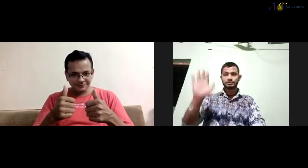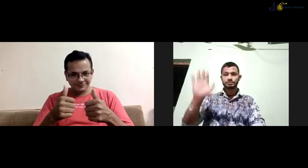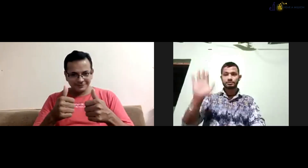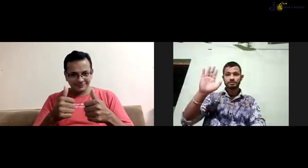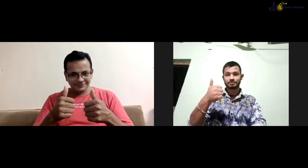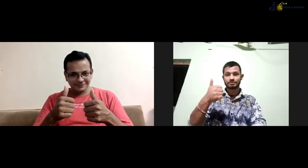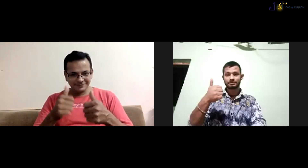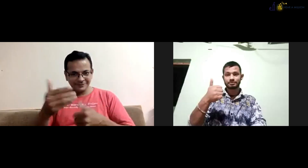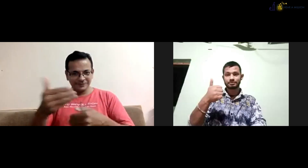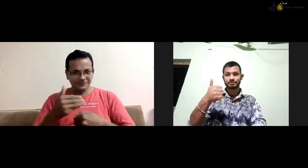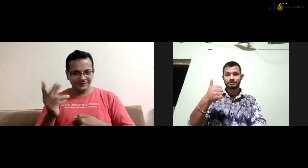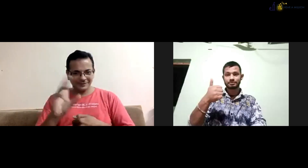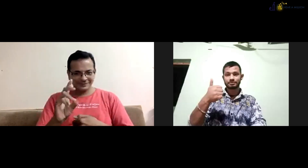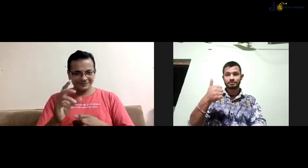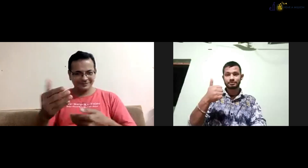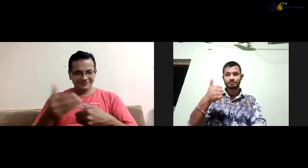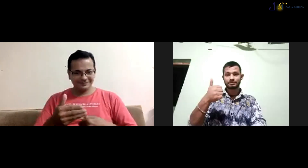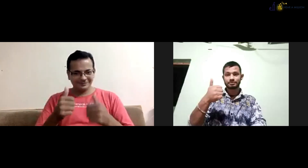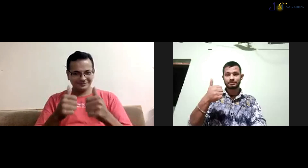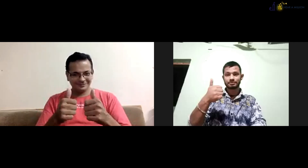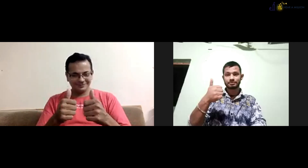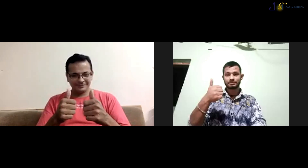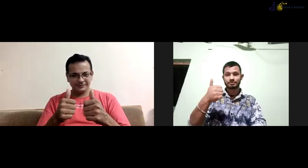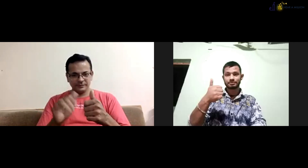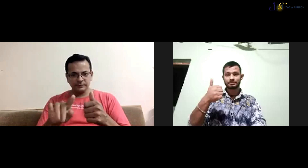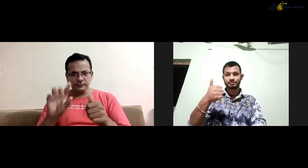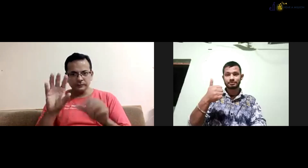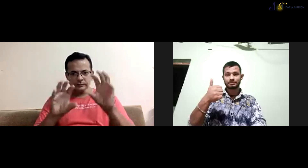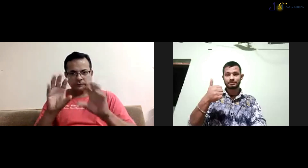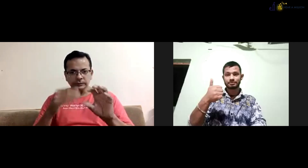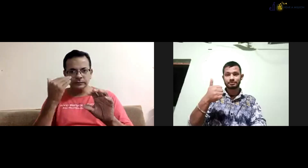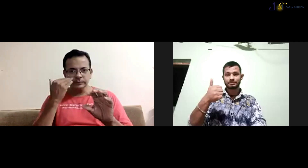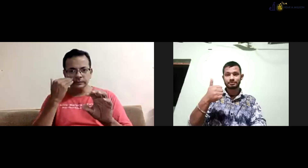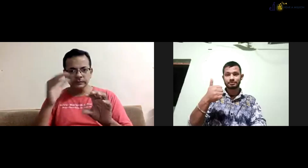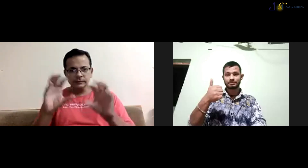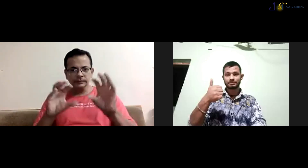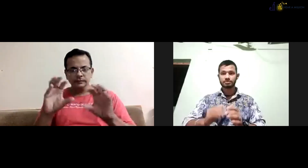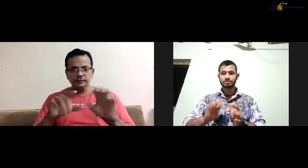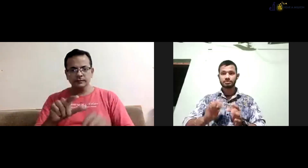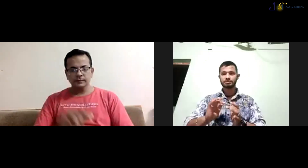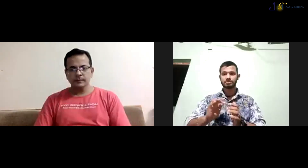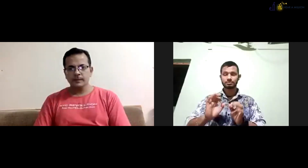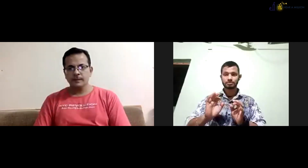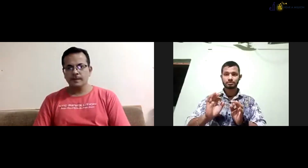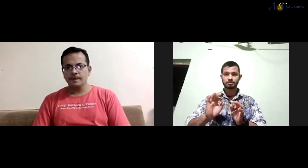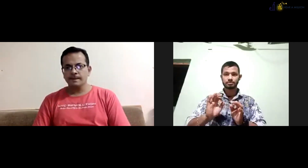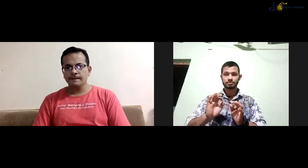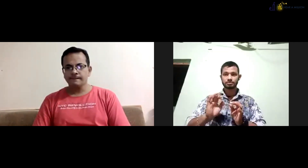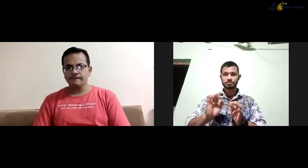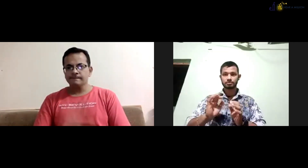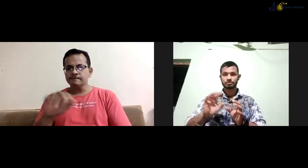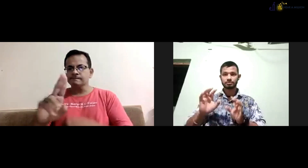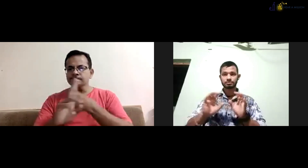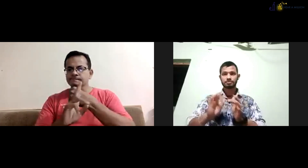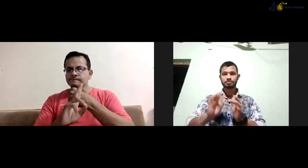Okay. Hello, Sarjan. Hello, welcome once again. Your video is again lagging.